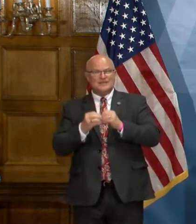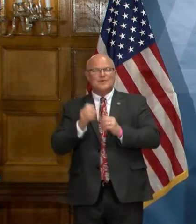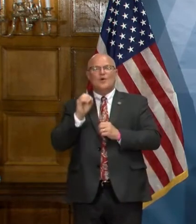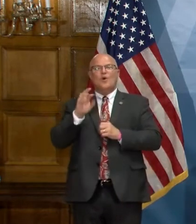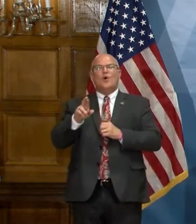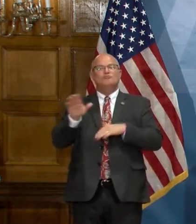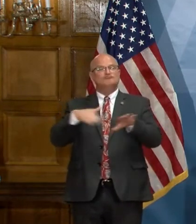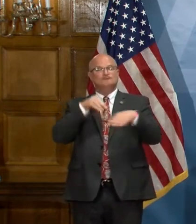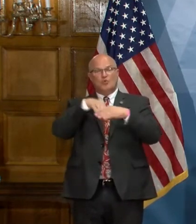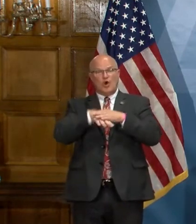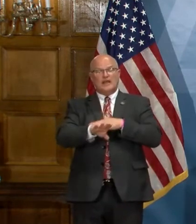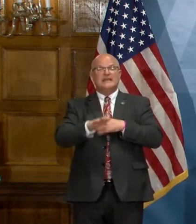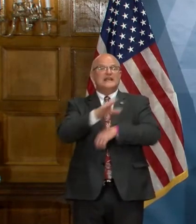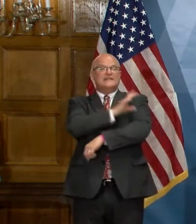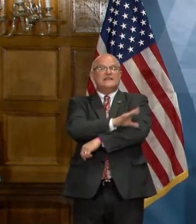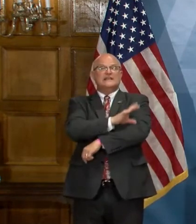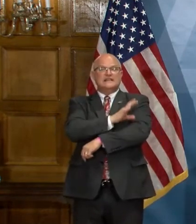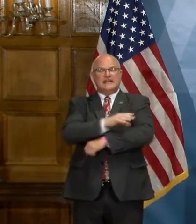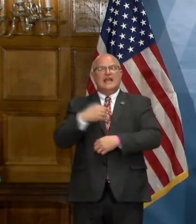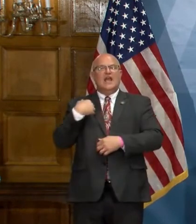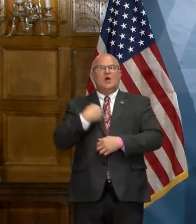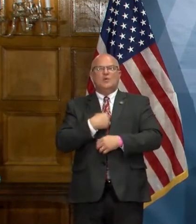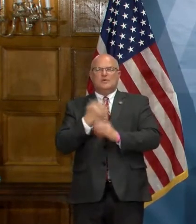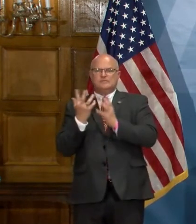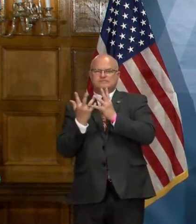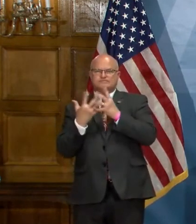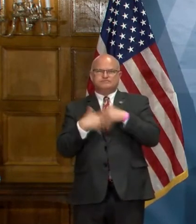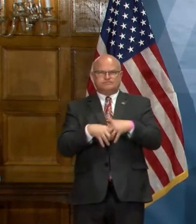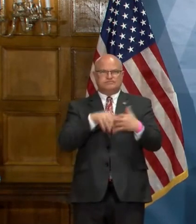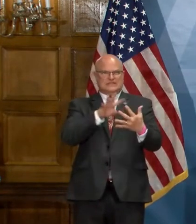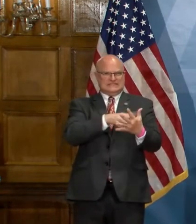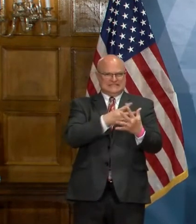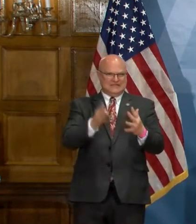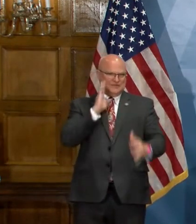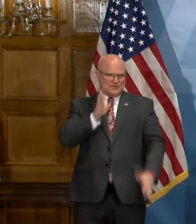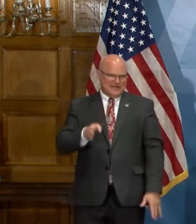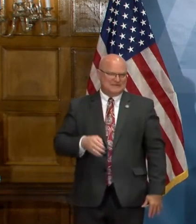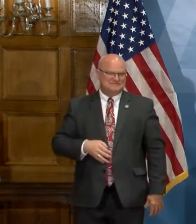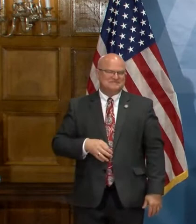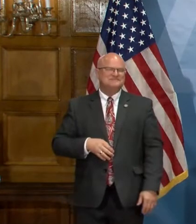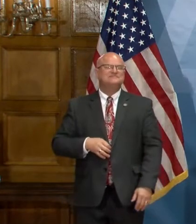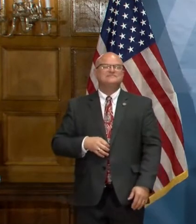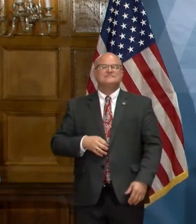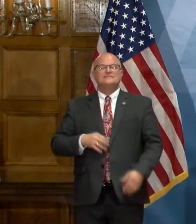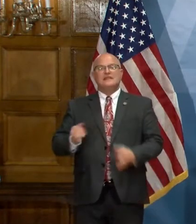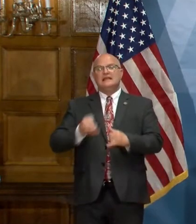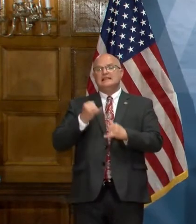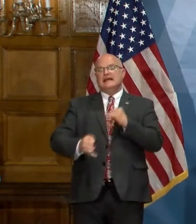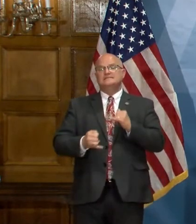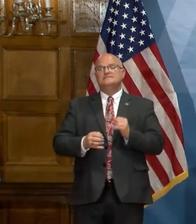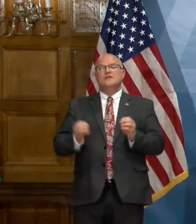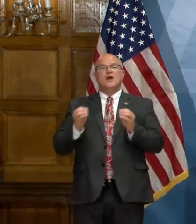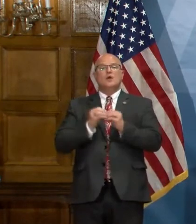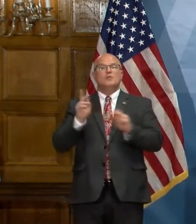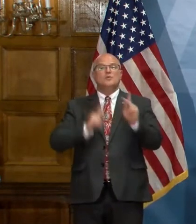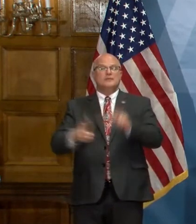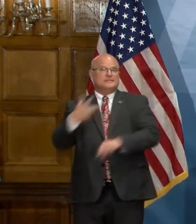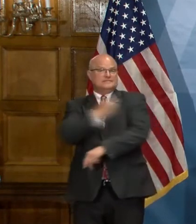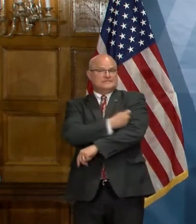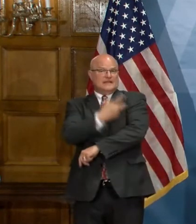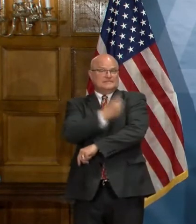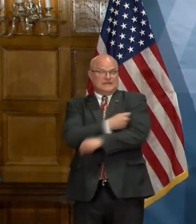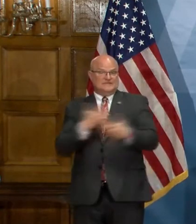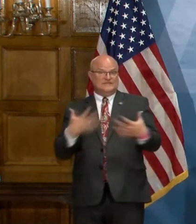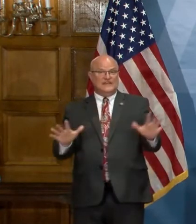can just walk in at the clinics and we will work you in the schedule. Lastly, as more become fully